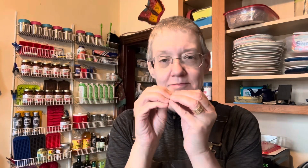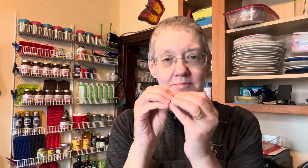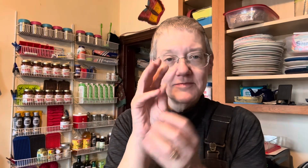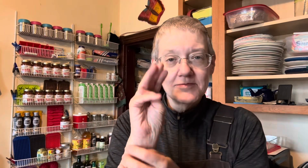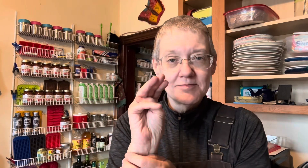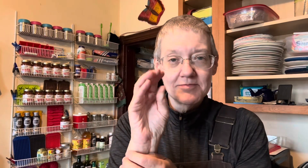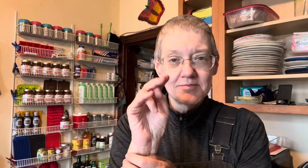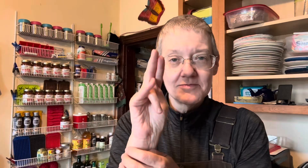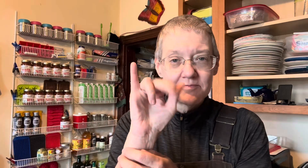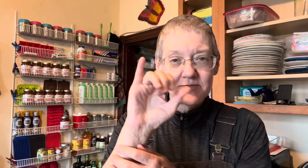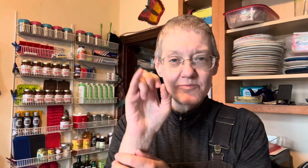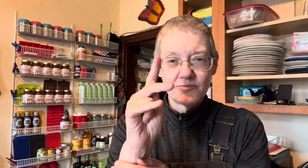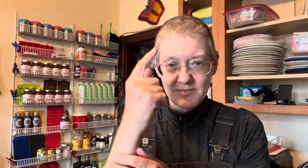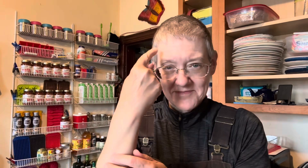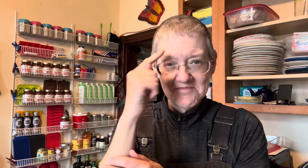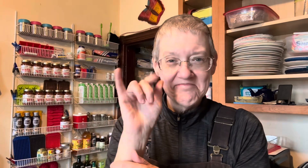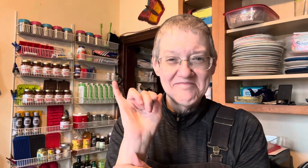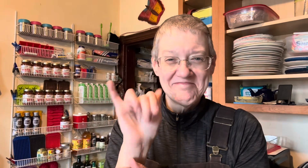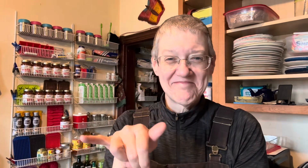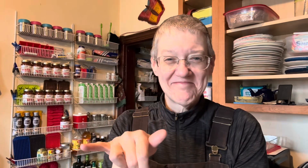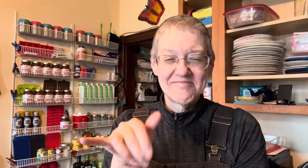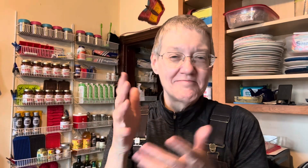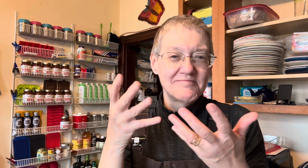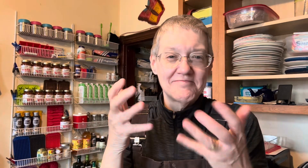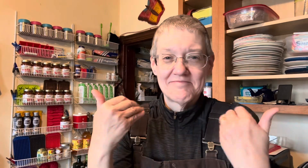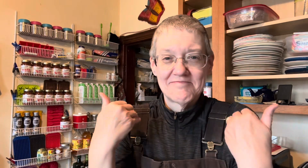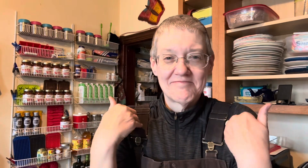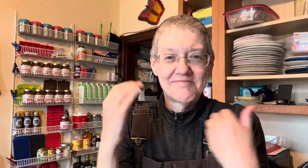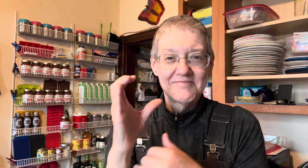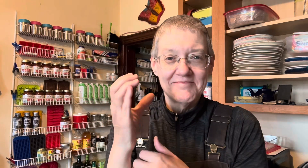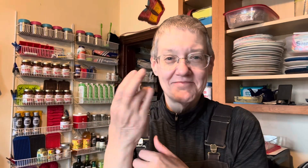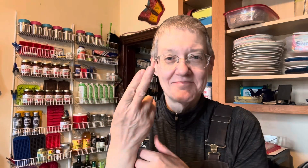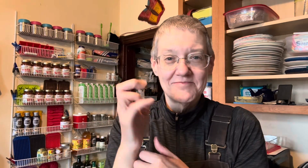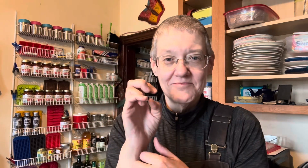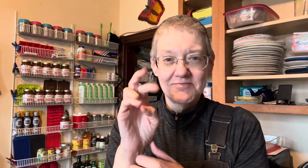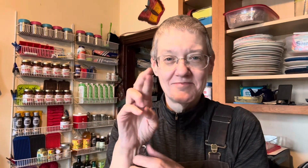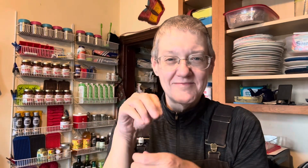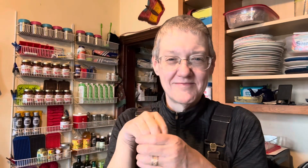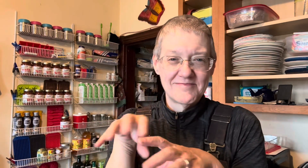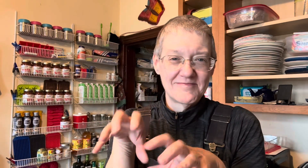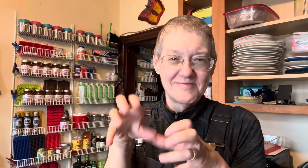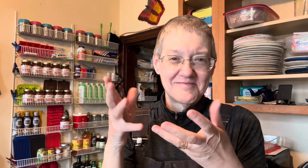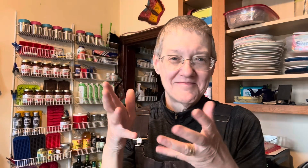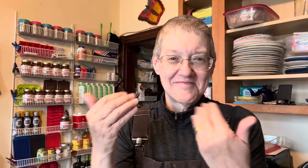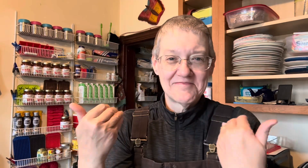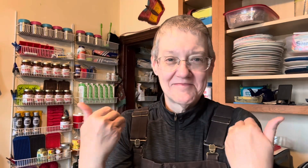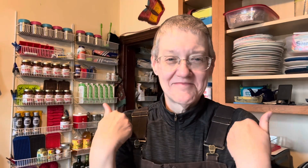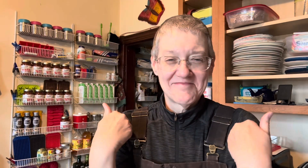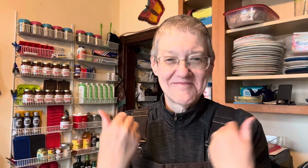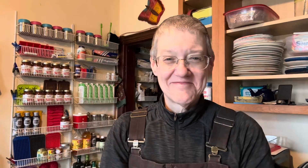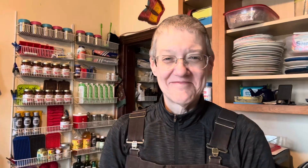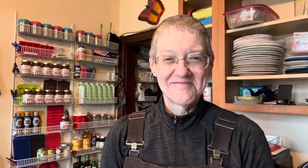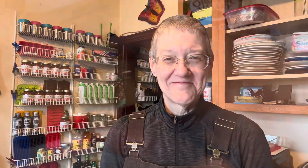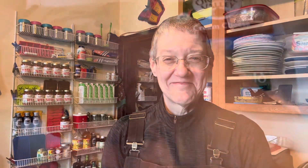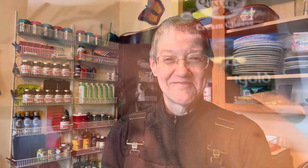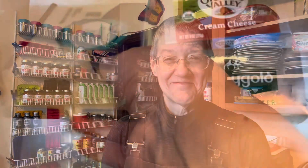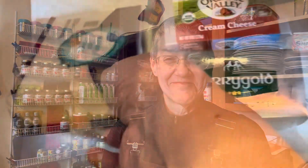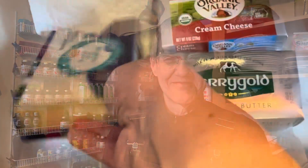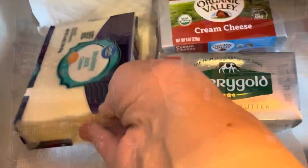Cheese Dip, and I'll also use the Monterey Jack cheese for that. And I already have the cheddar that I'll need for the cheese dip. I already have cheddar in the freezer.